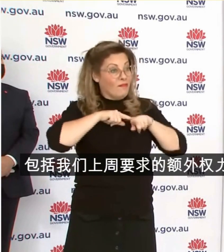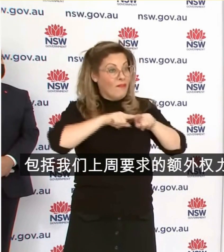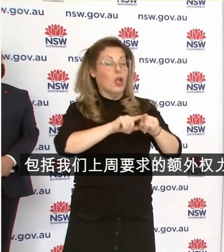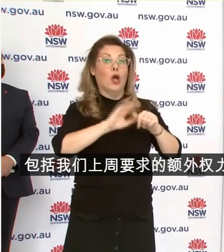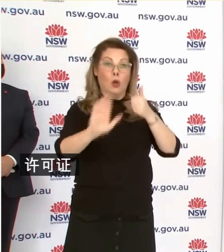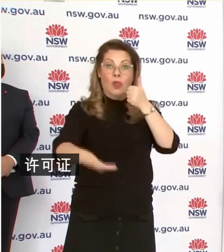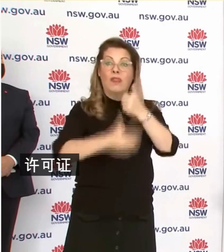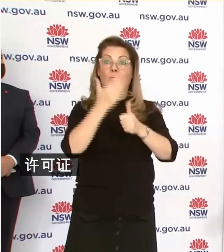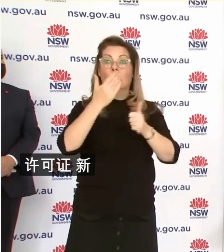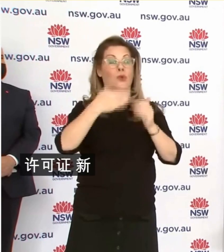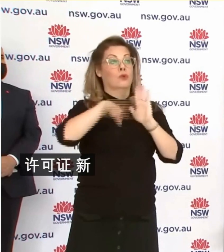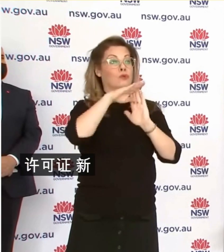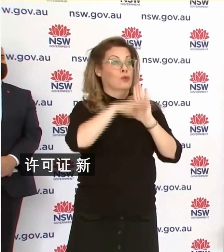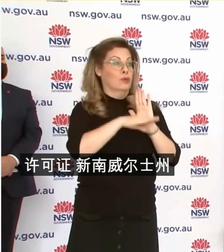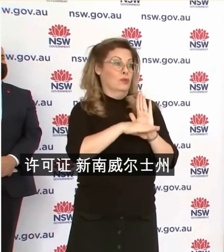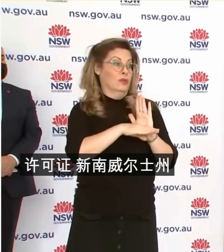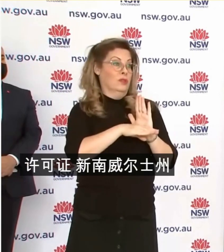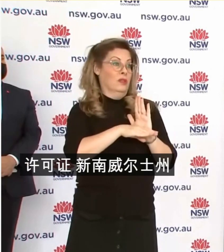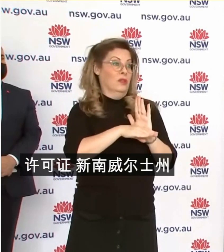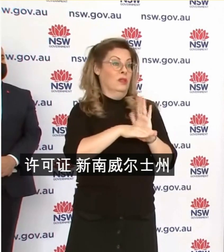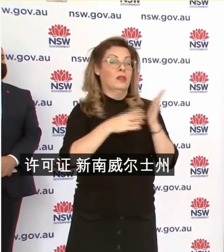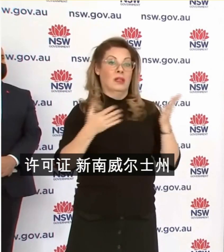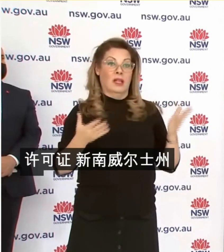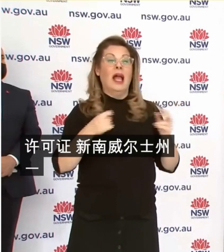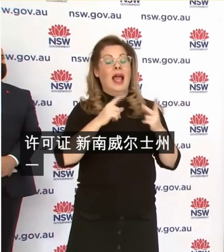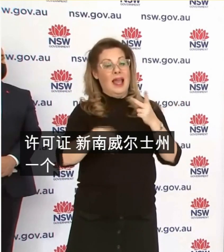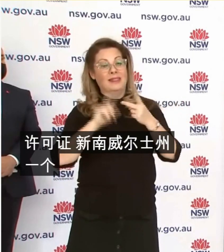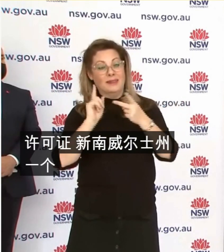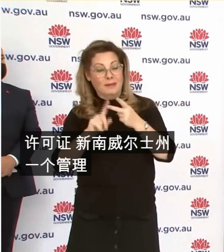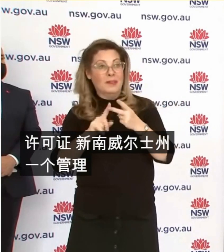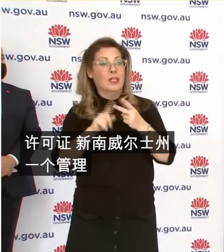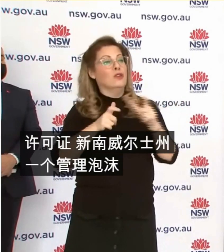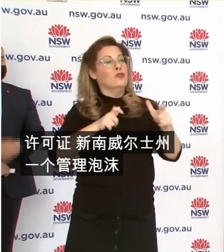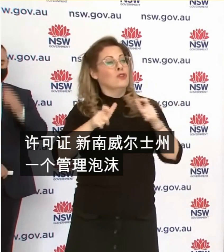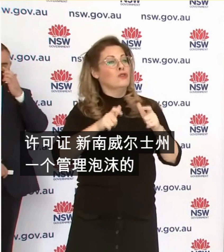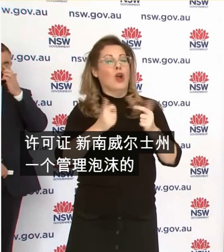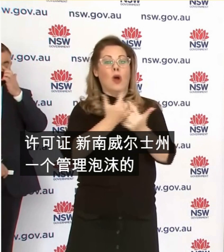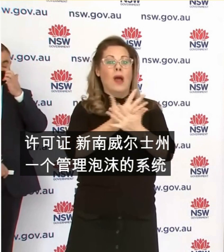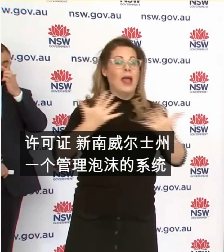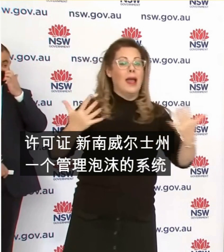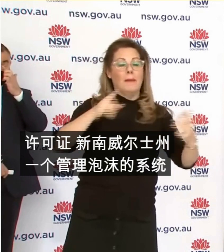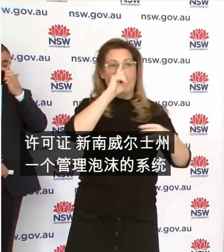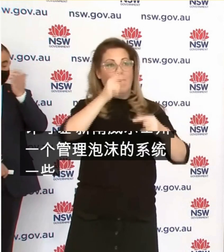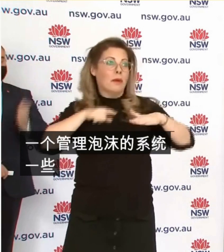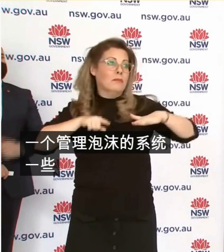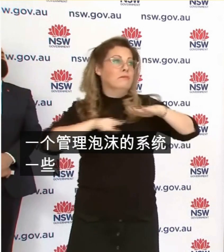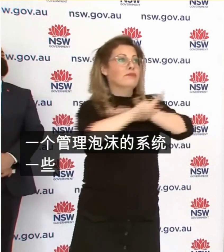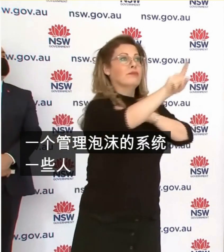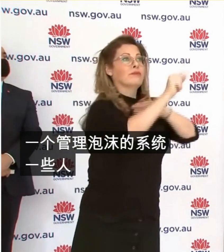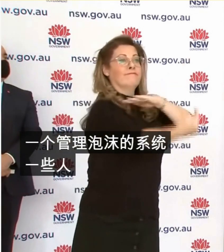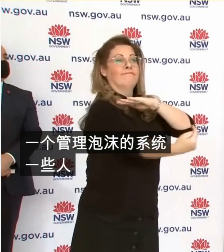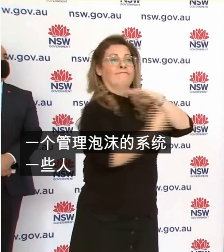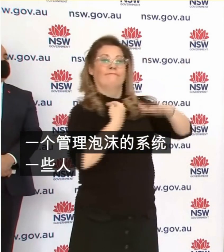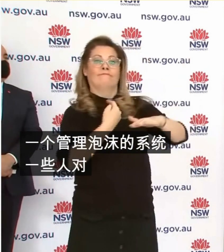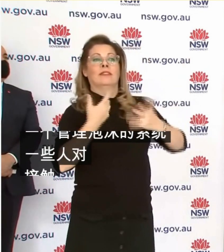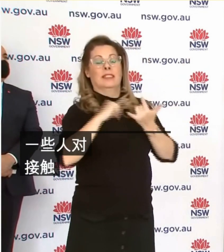week. That's the permits, the country New South Wales, a system to manage the bubble, the